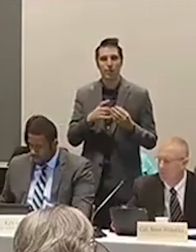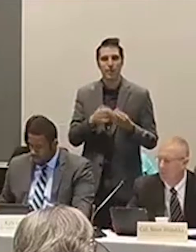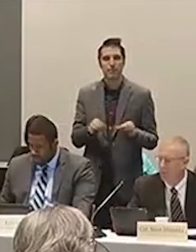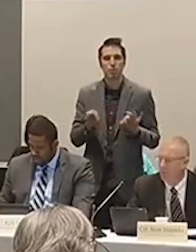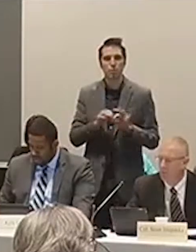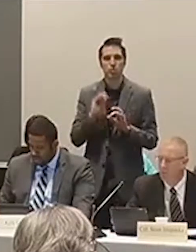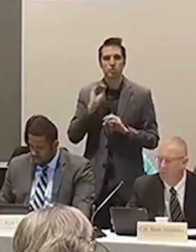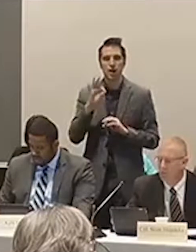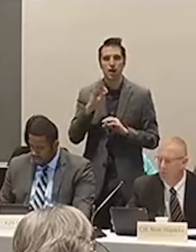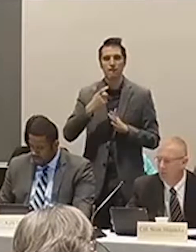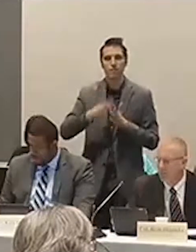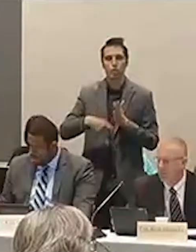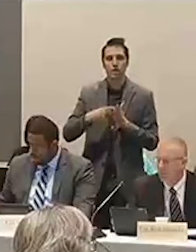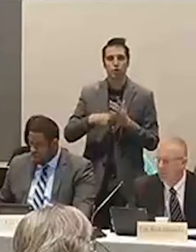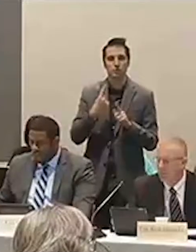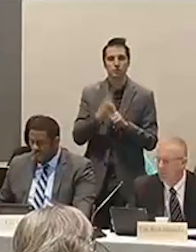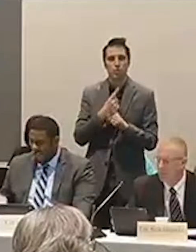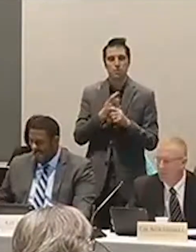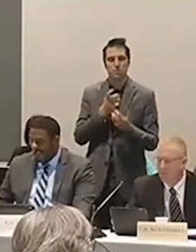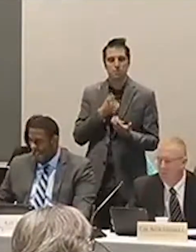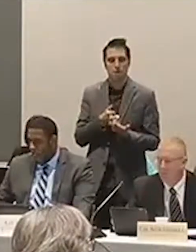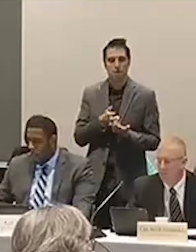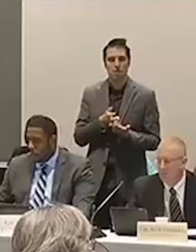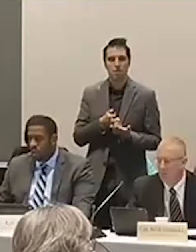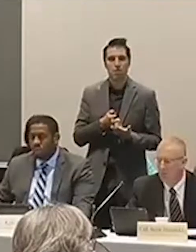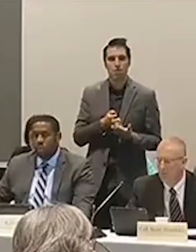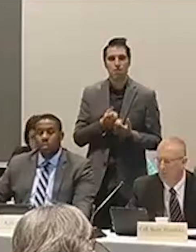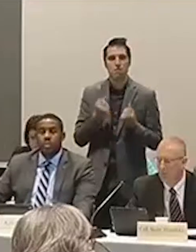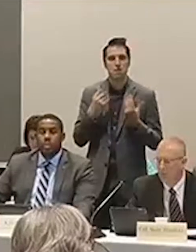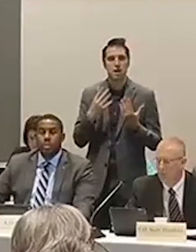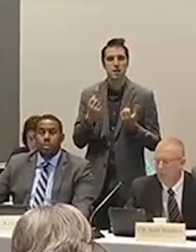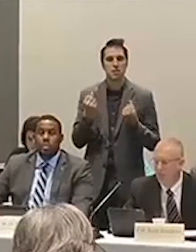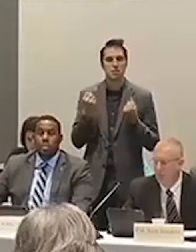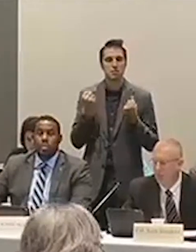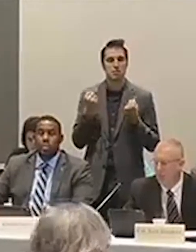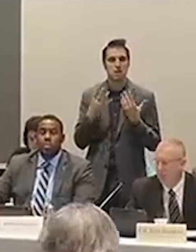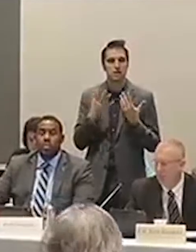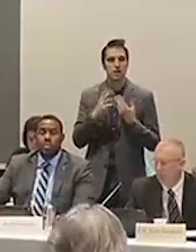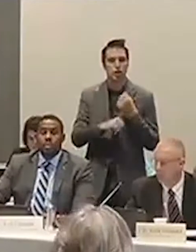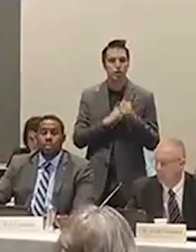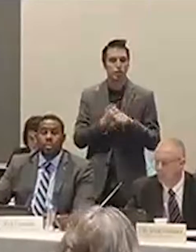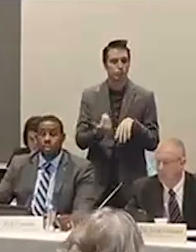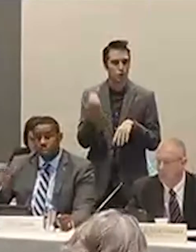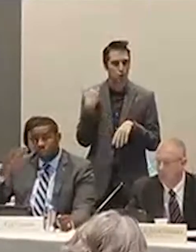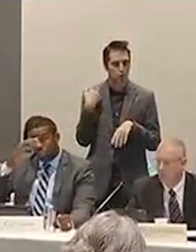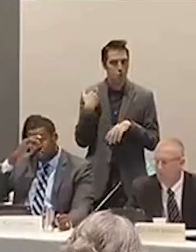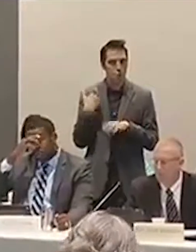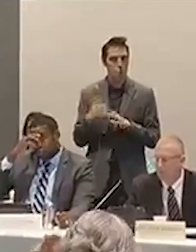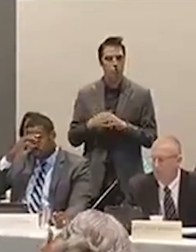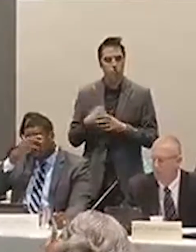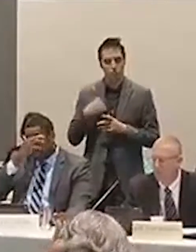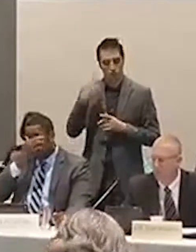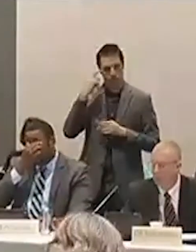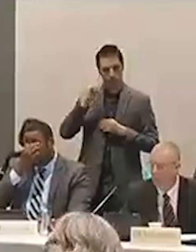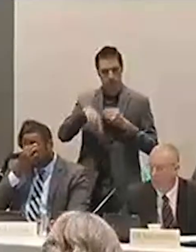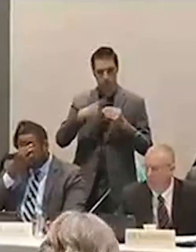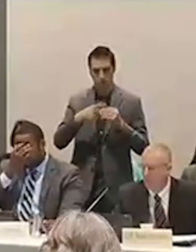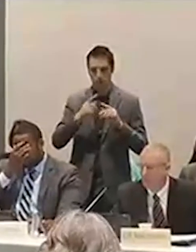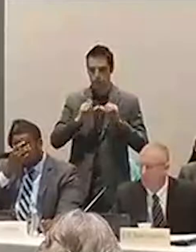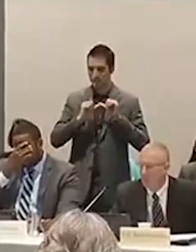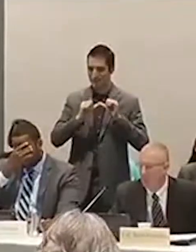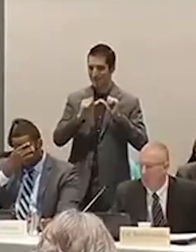of pricing correctly, you know, going back, you know, many, many decades. So when you think again about that sustainable water